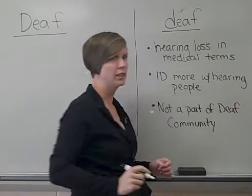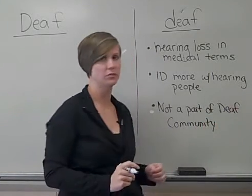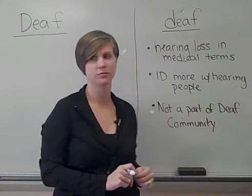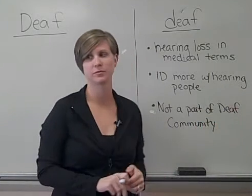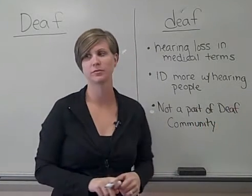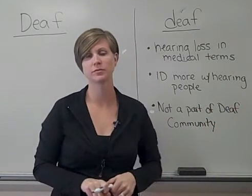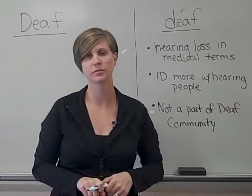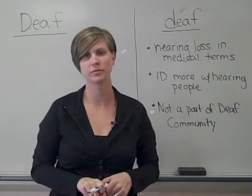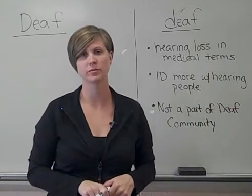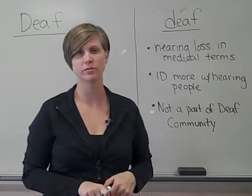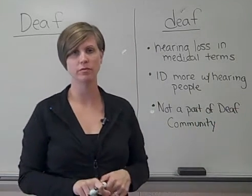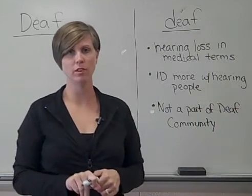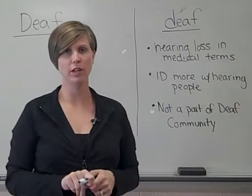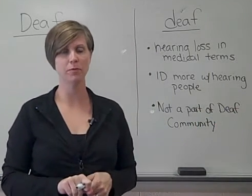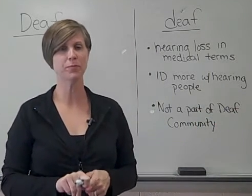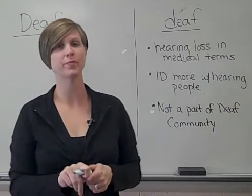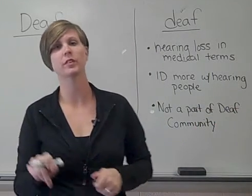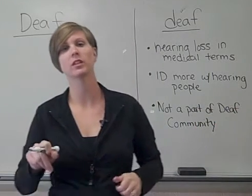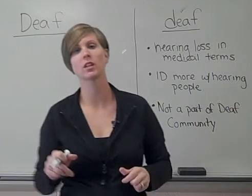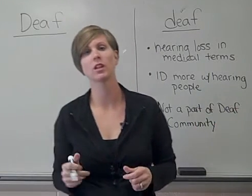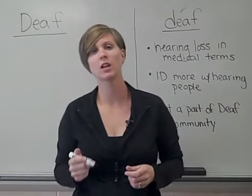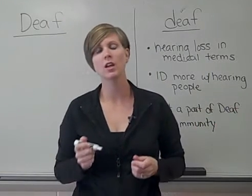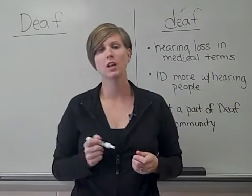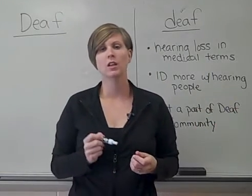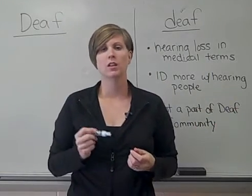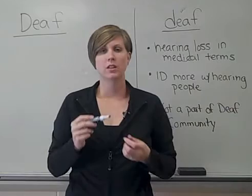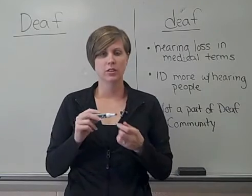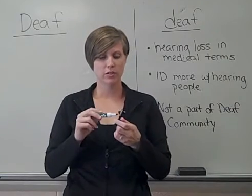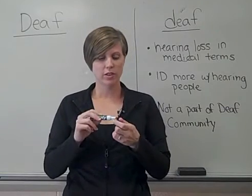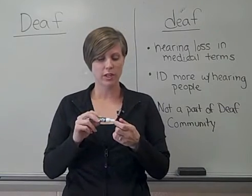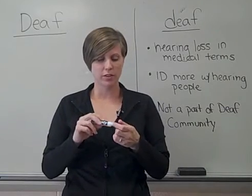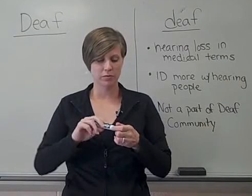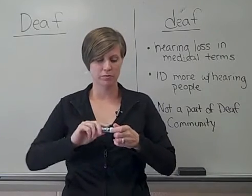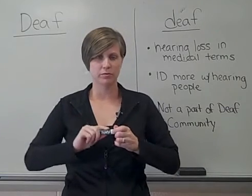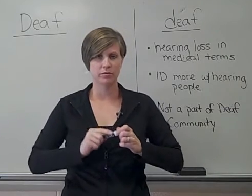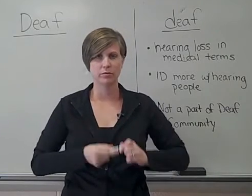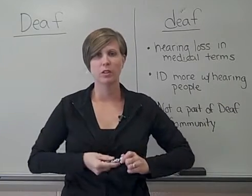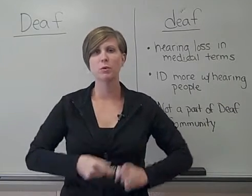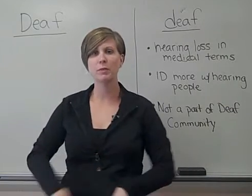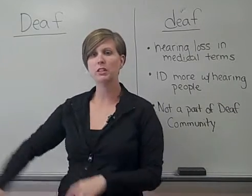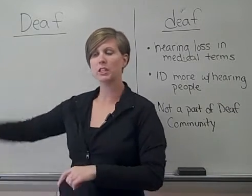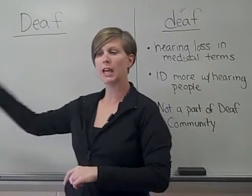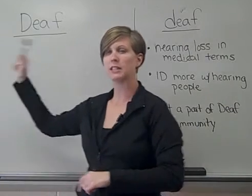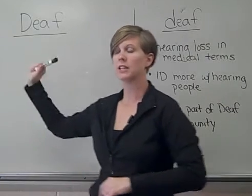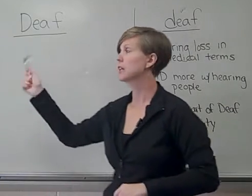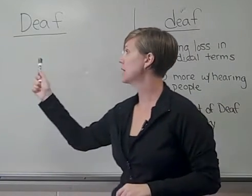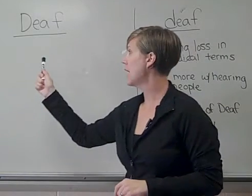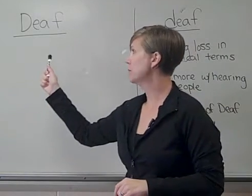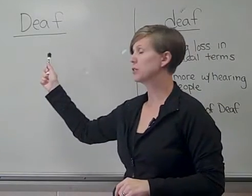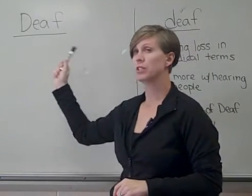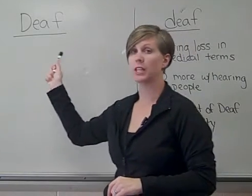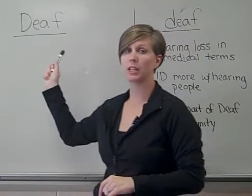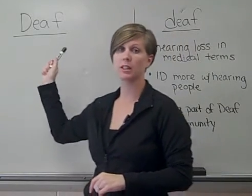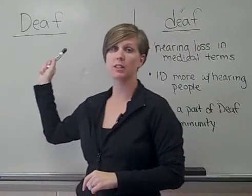community. Okay? So then, when we look at capital D